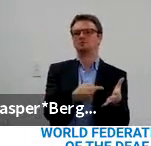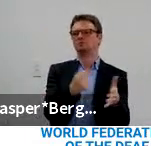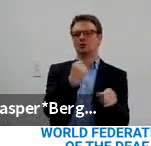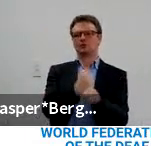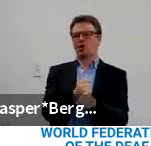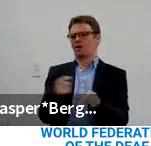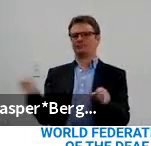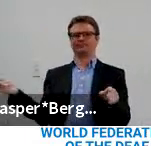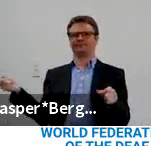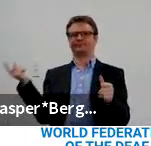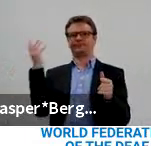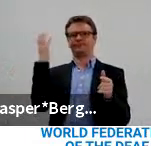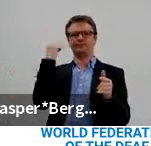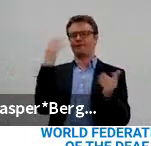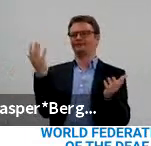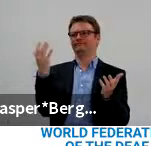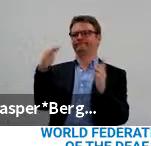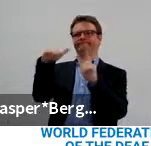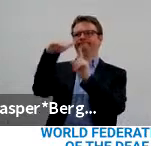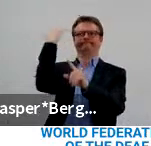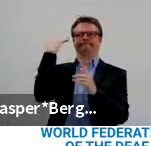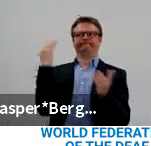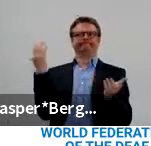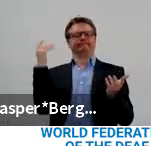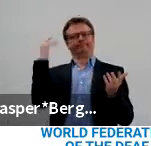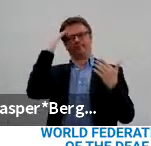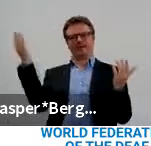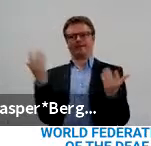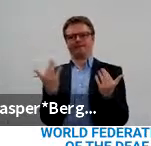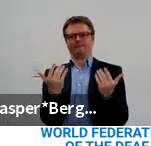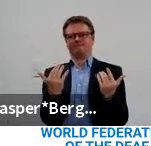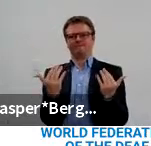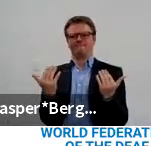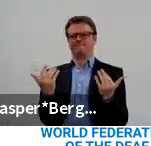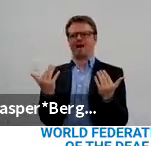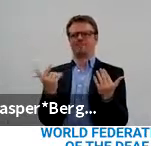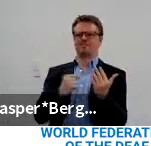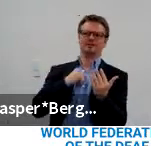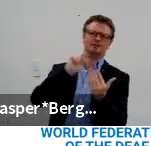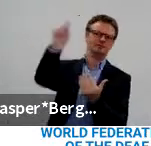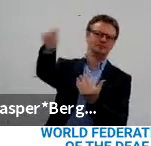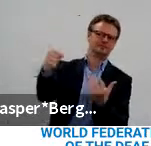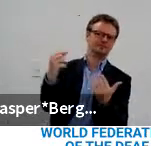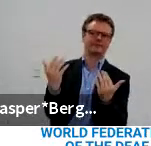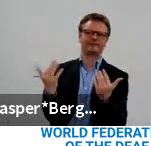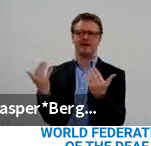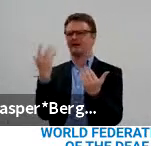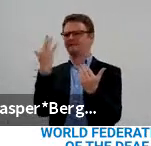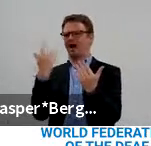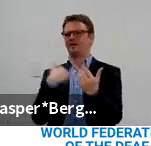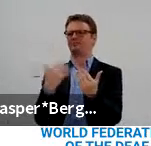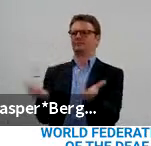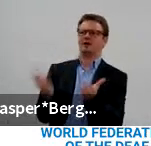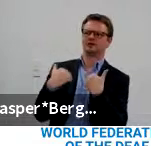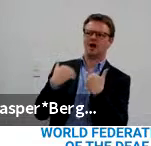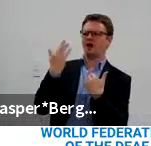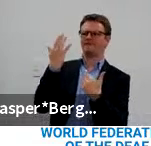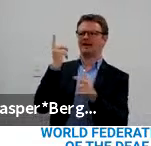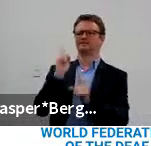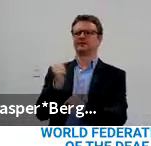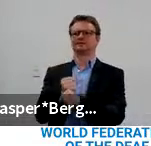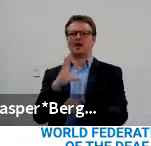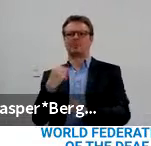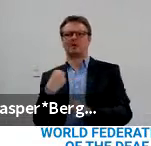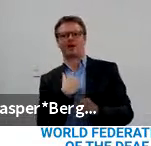get those informations because it's not accessible in sign language. So they don't really know what is going to happen at